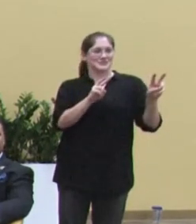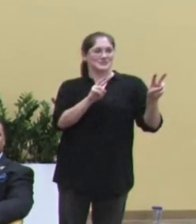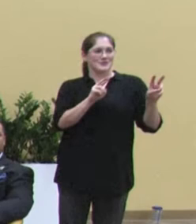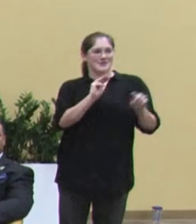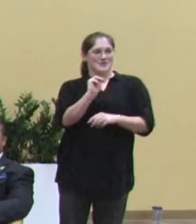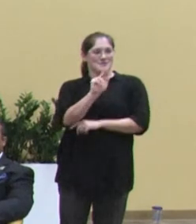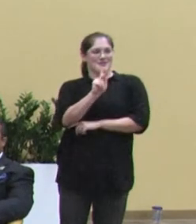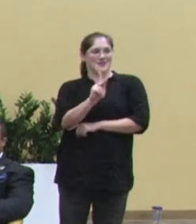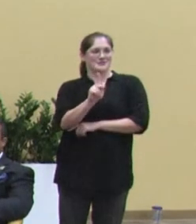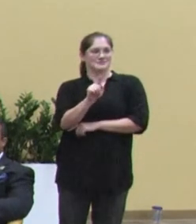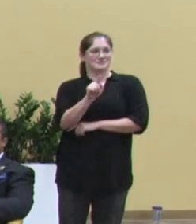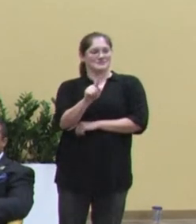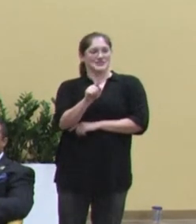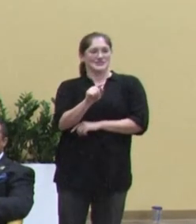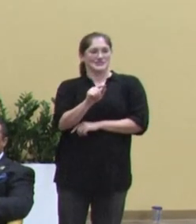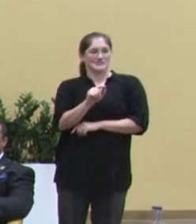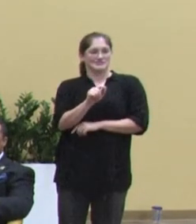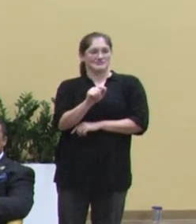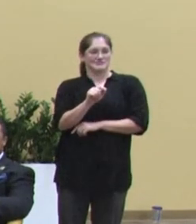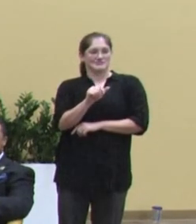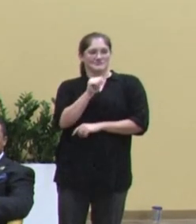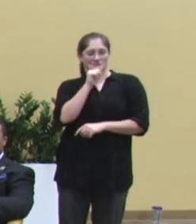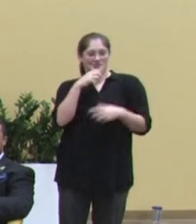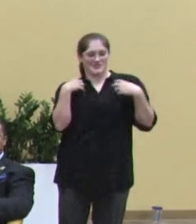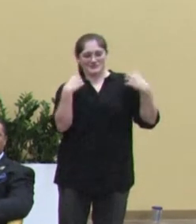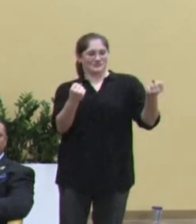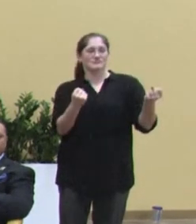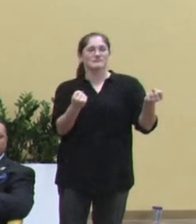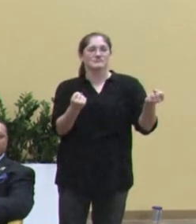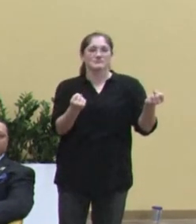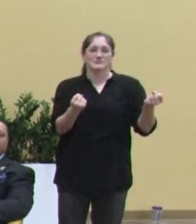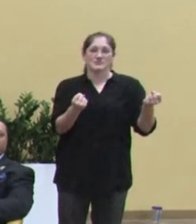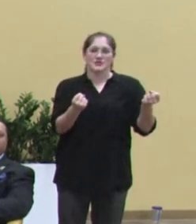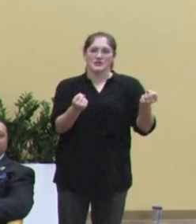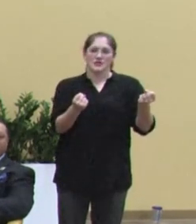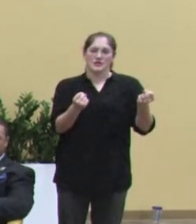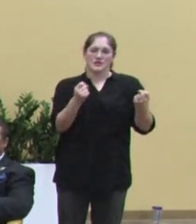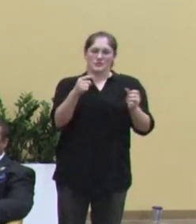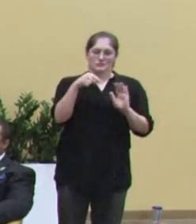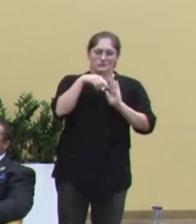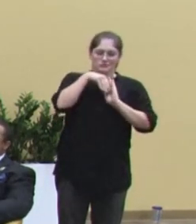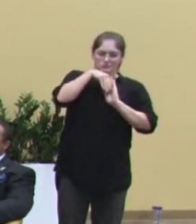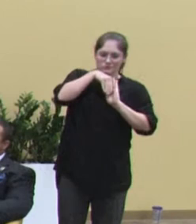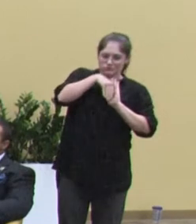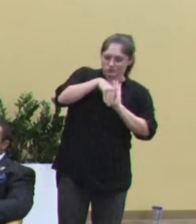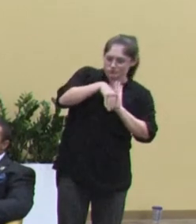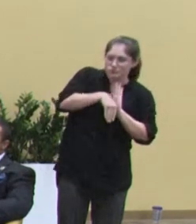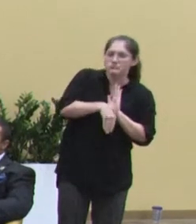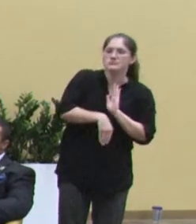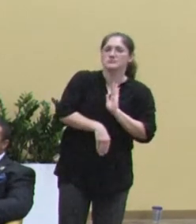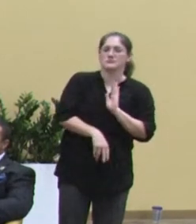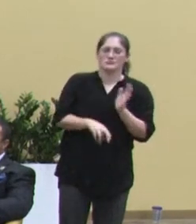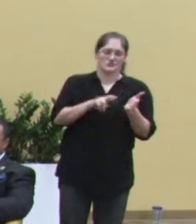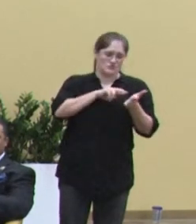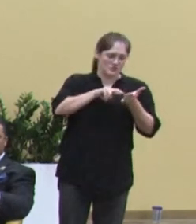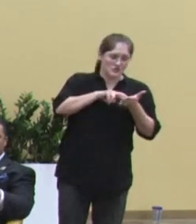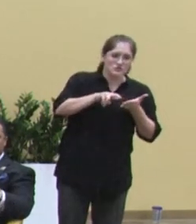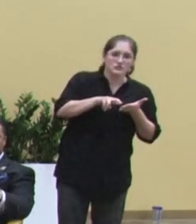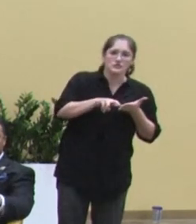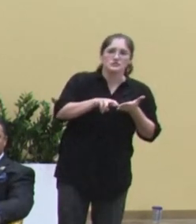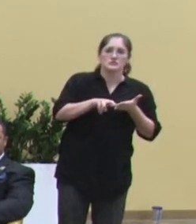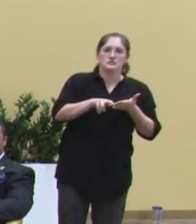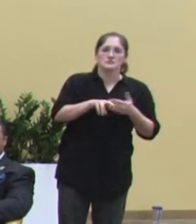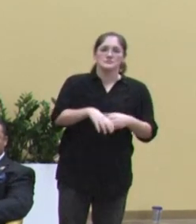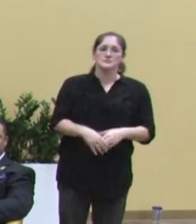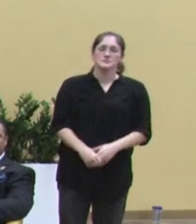is soft. And then as you do that research and as you look, and